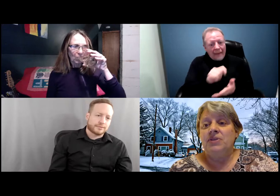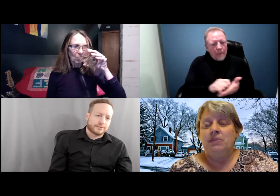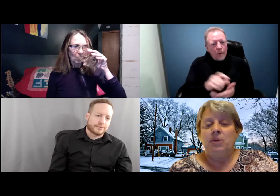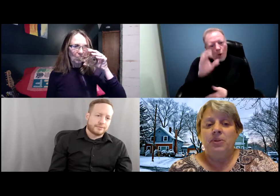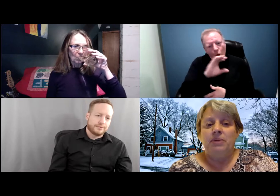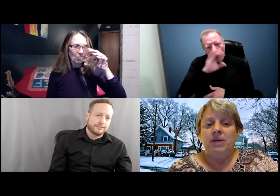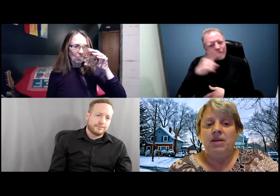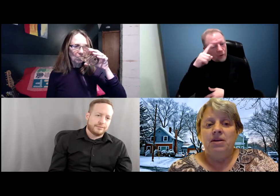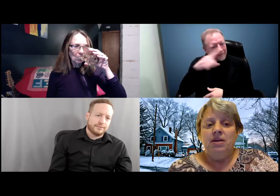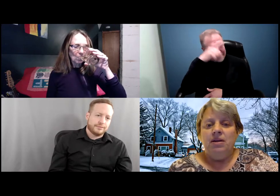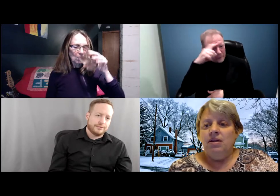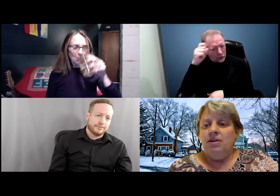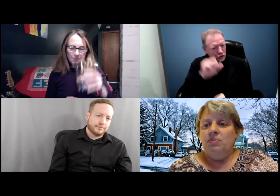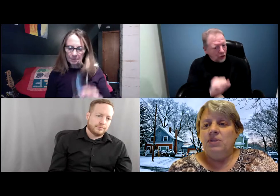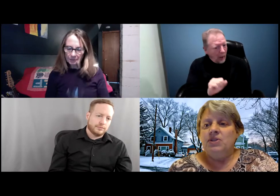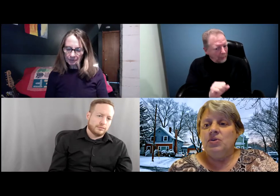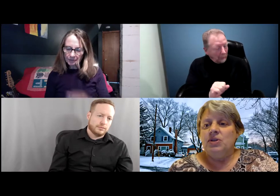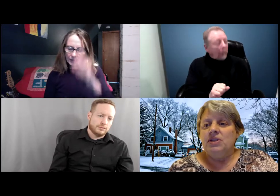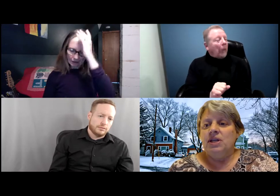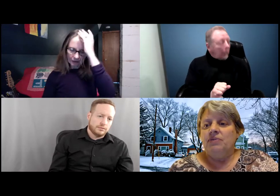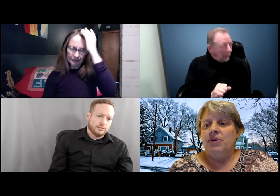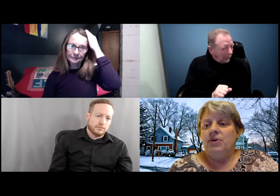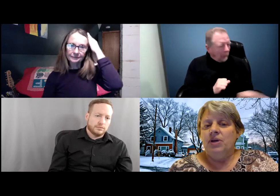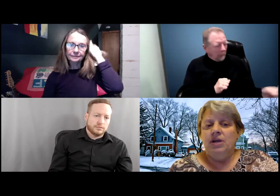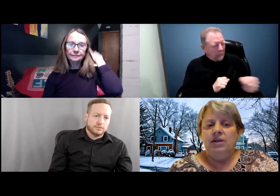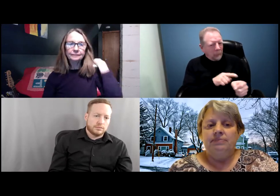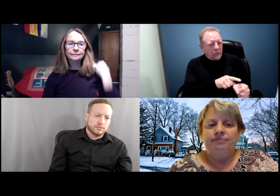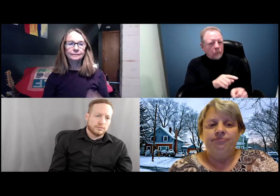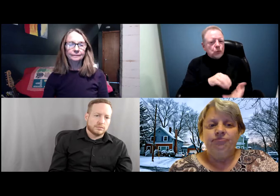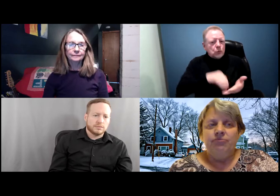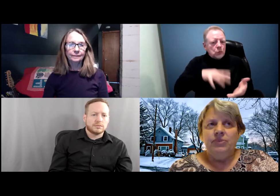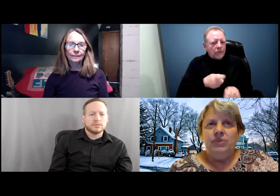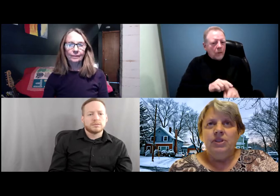for summer employment. It would be students looking for